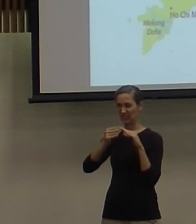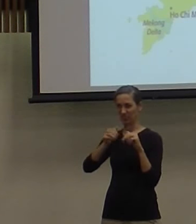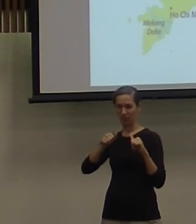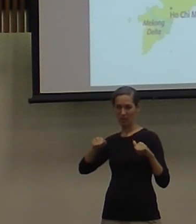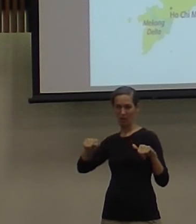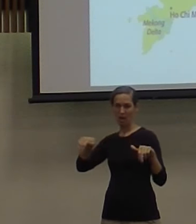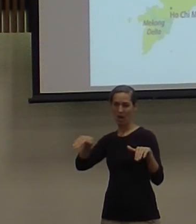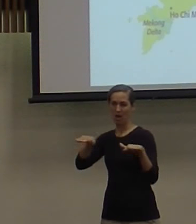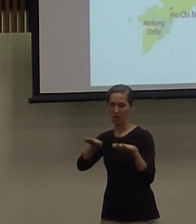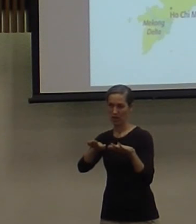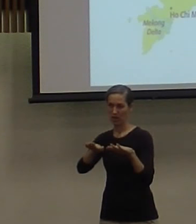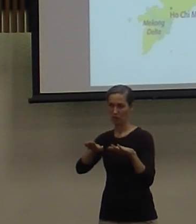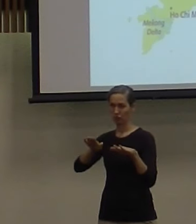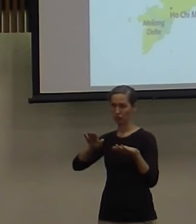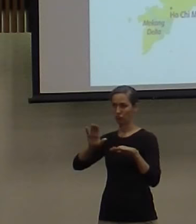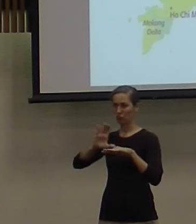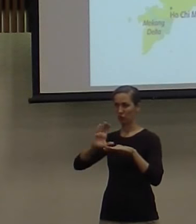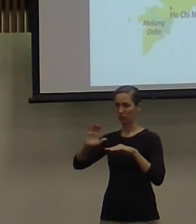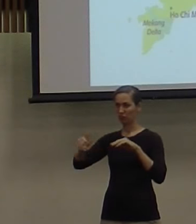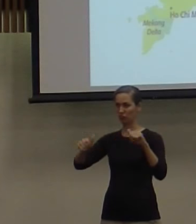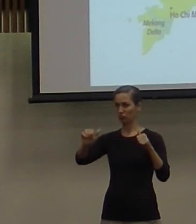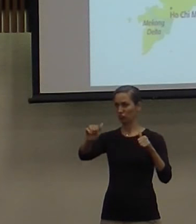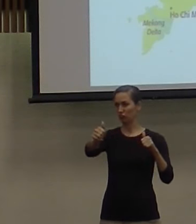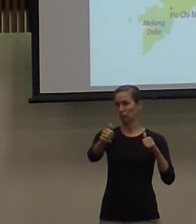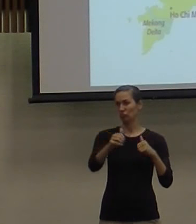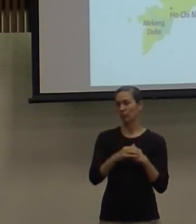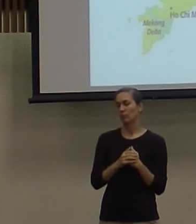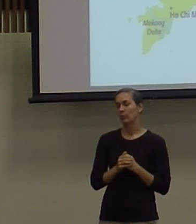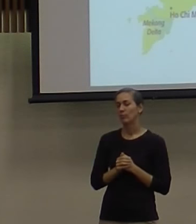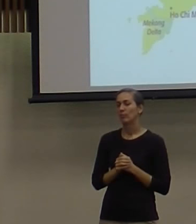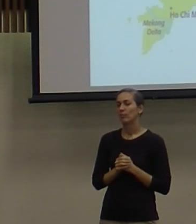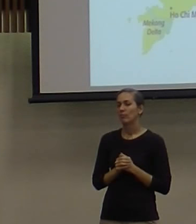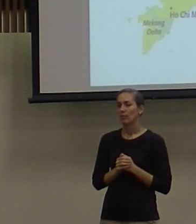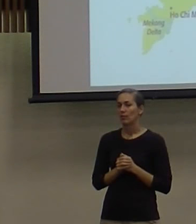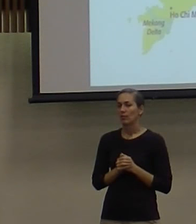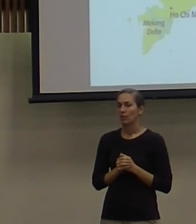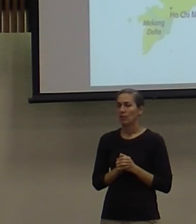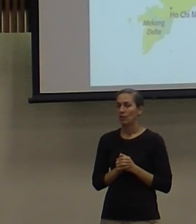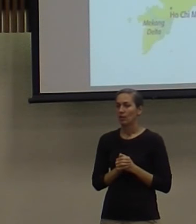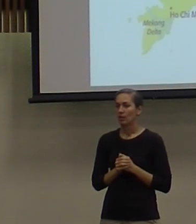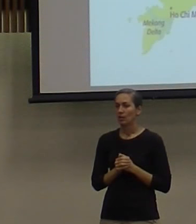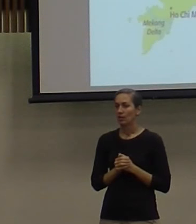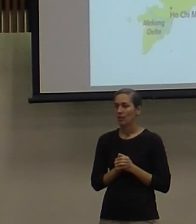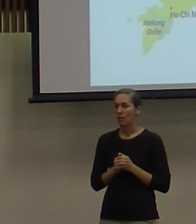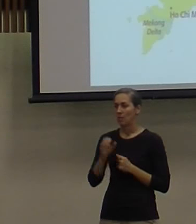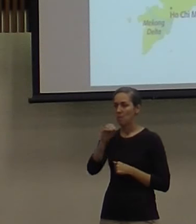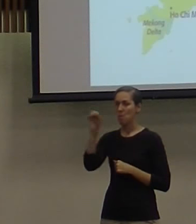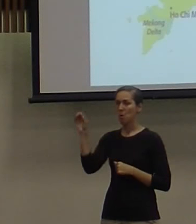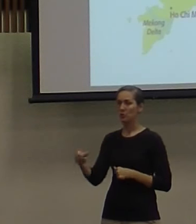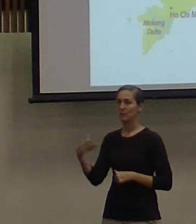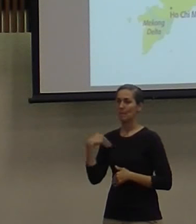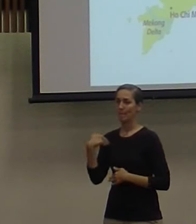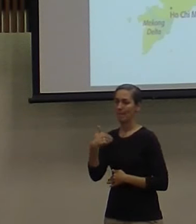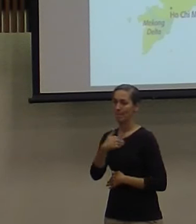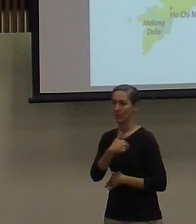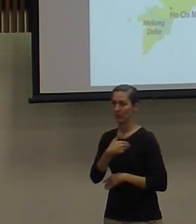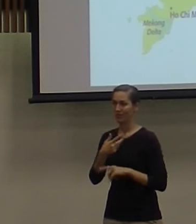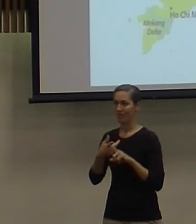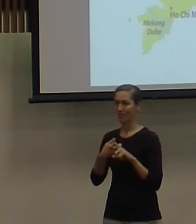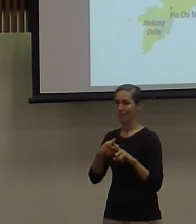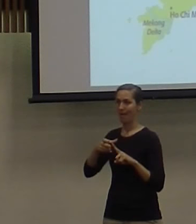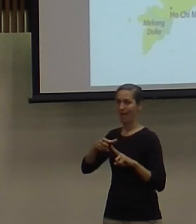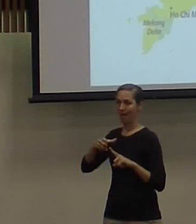than 6 churches. And most of the members that they got is from